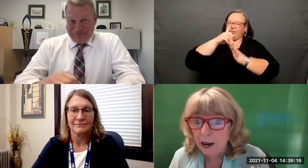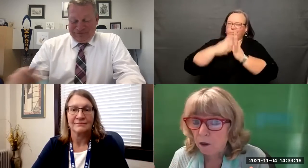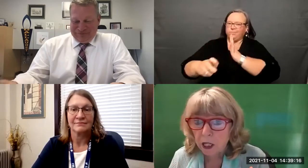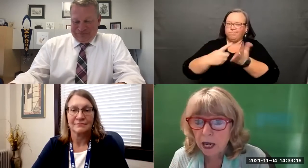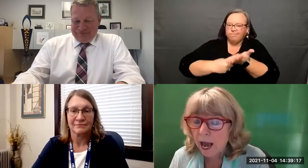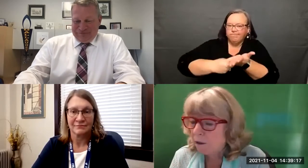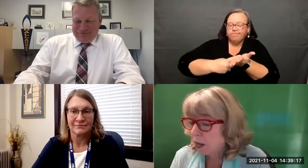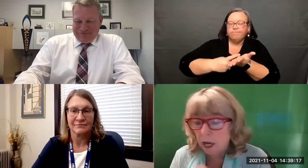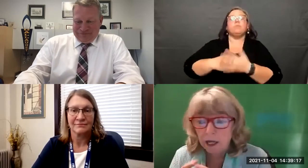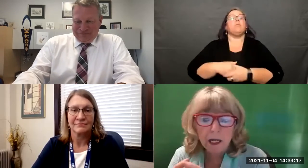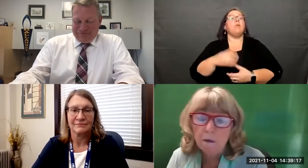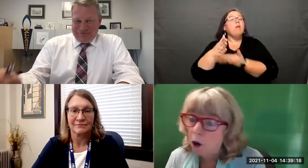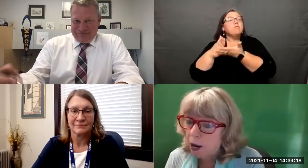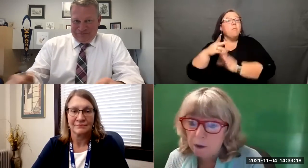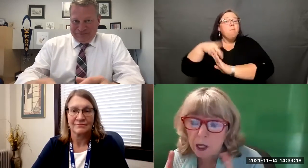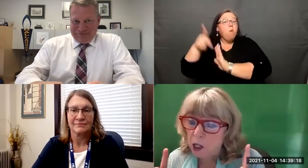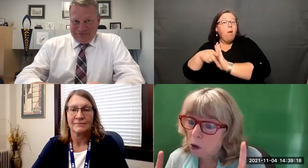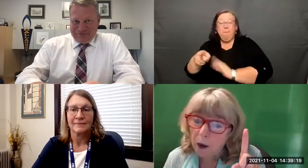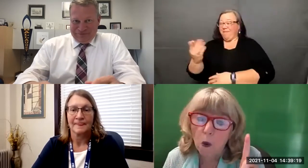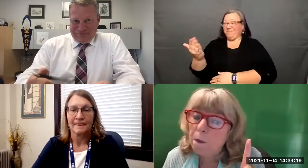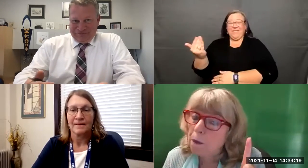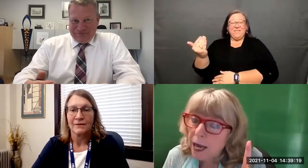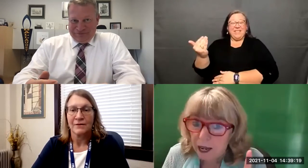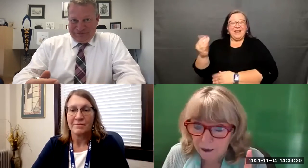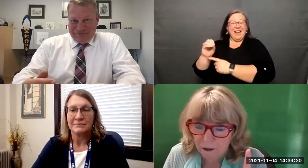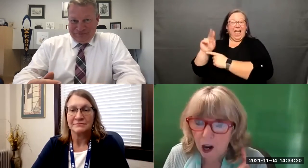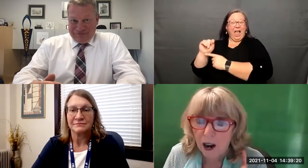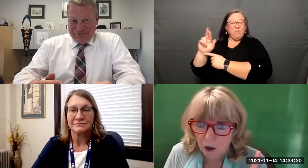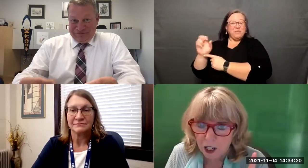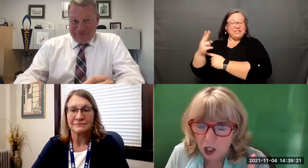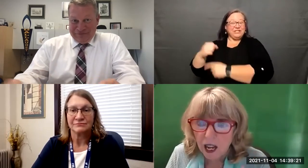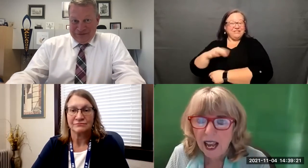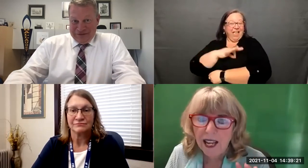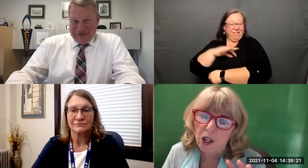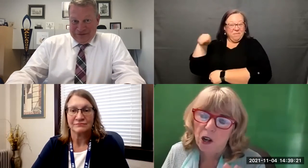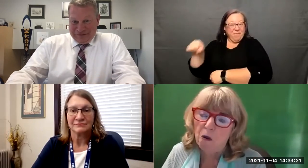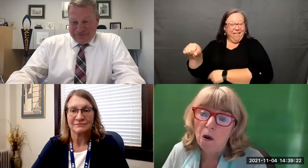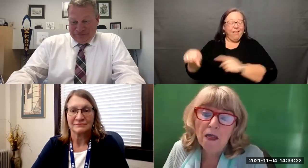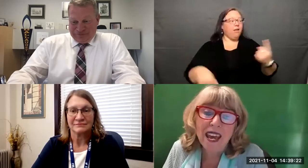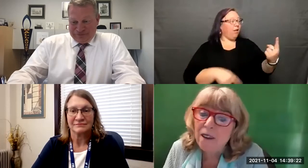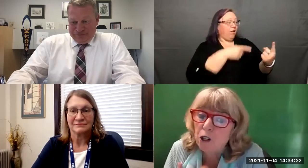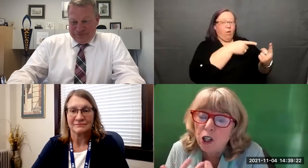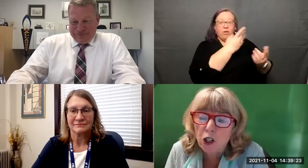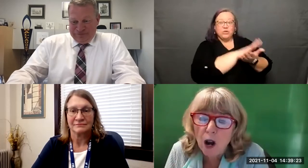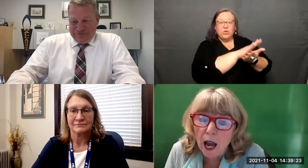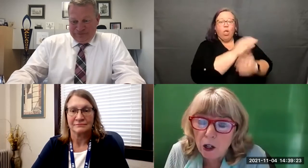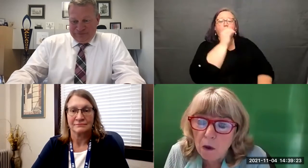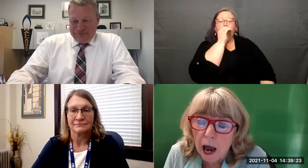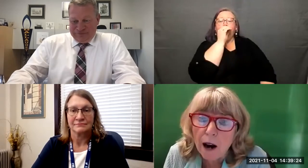outreach staff and some programs that don't get 1 penny for outreach. And so they have to just try to do